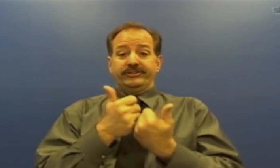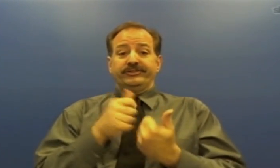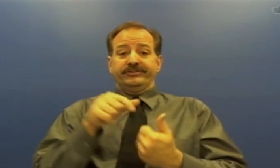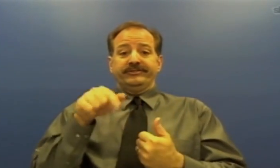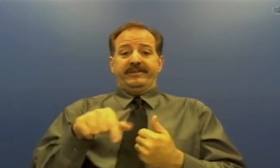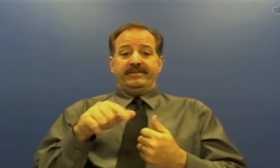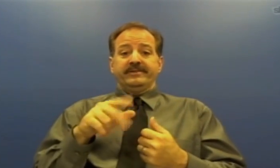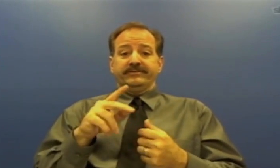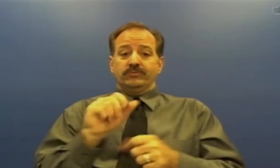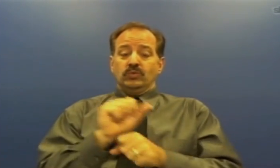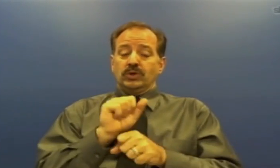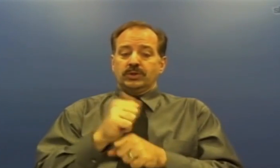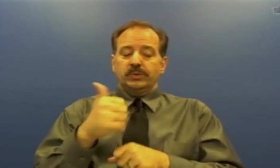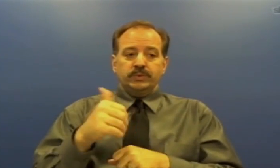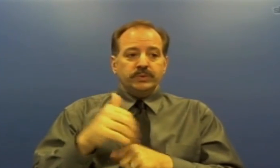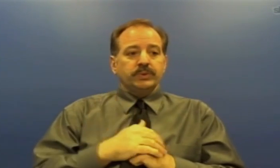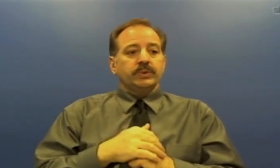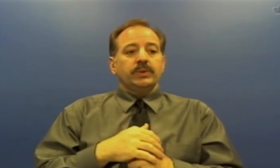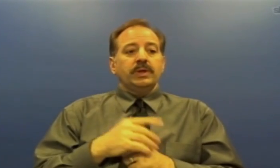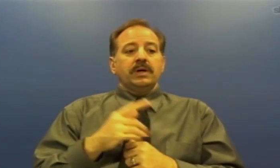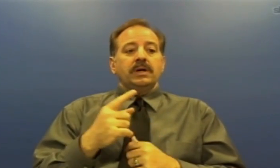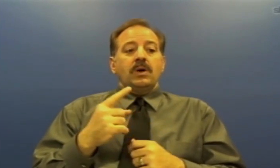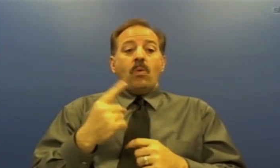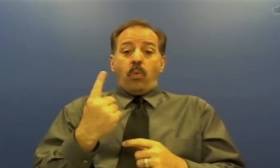Now, certainly there are challenges to doing this kind of work.